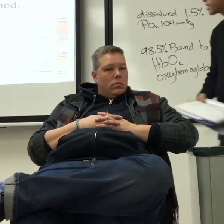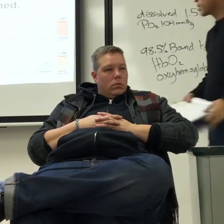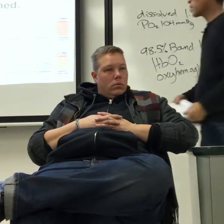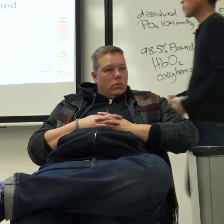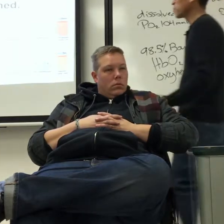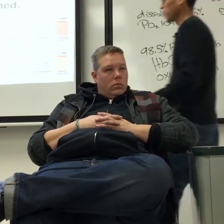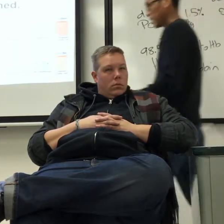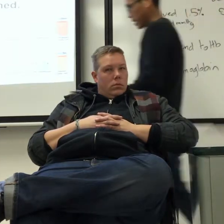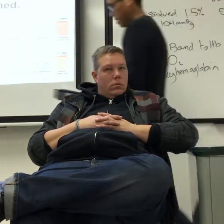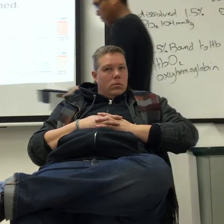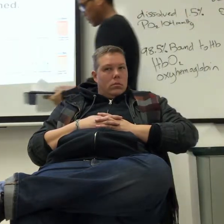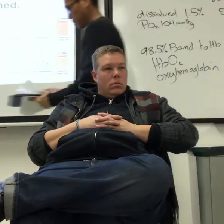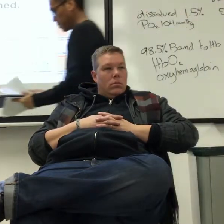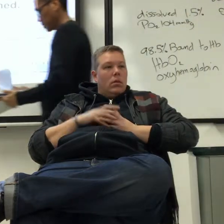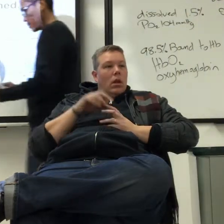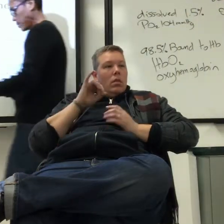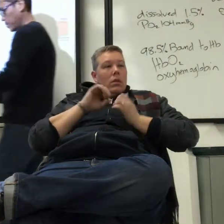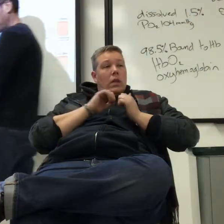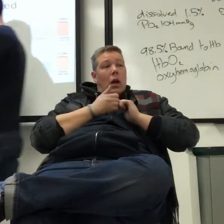Right, so that's how the numbers break down.